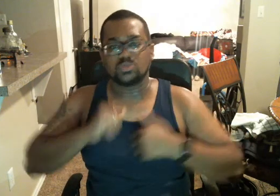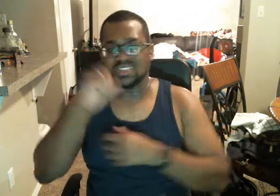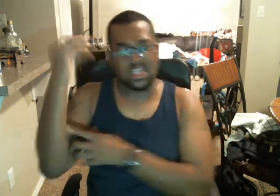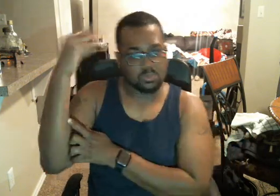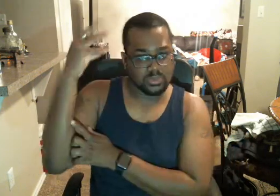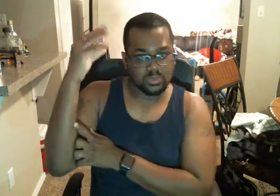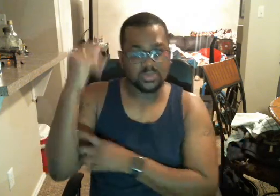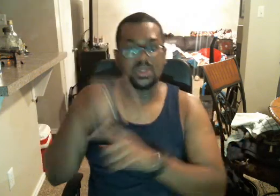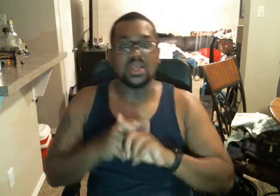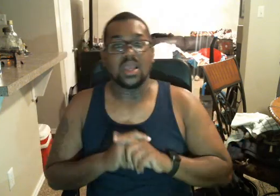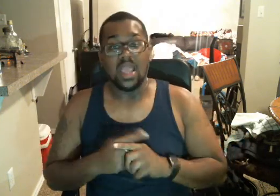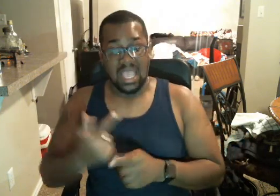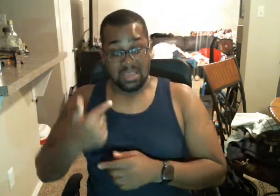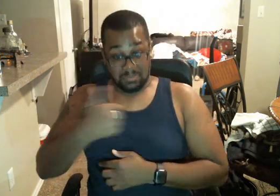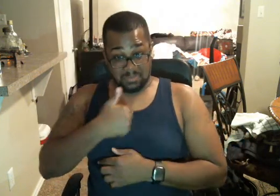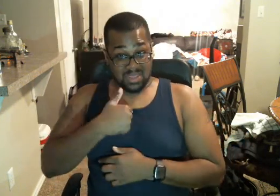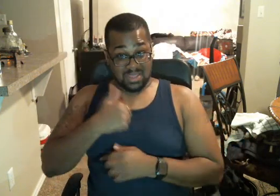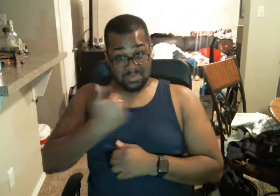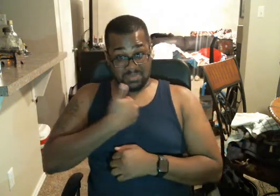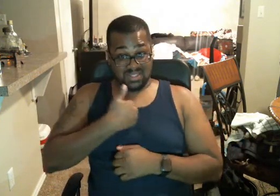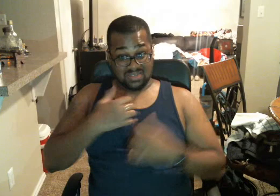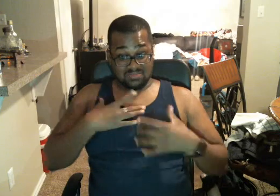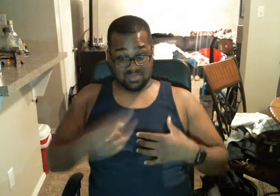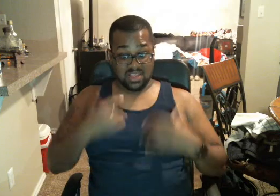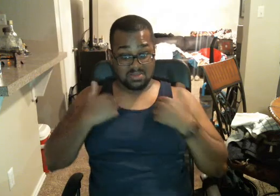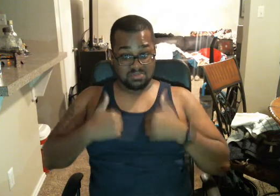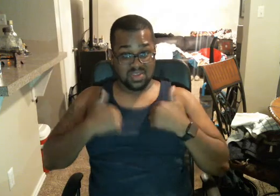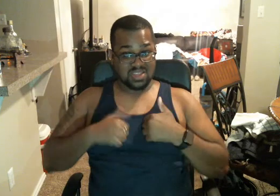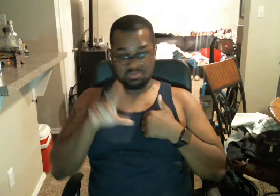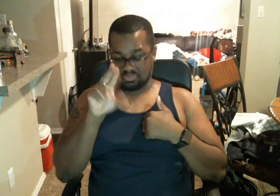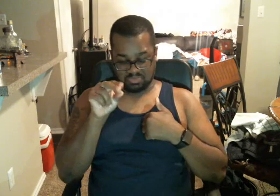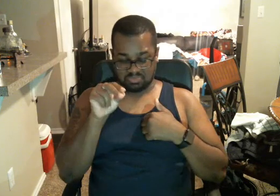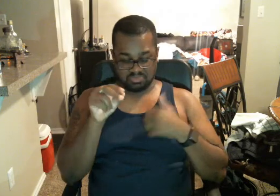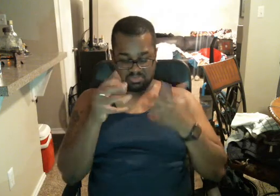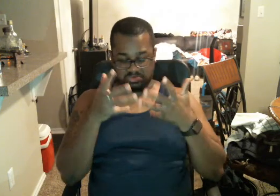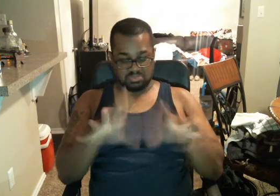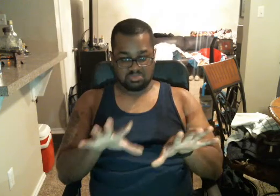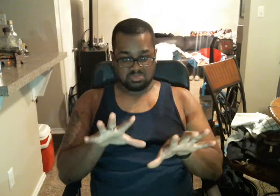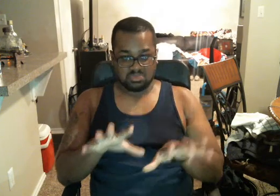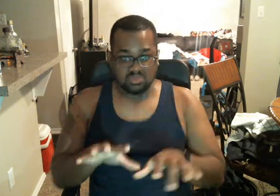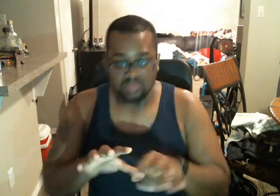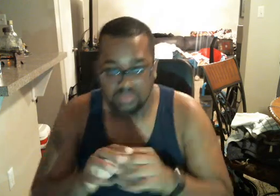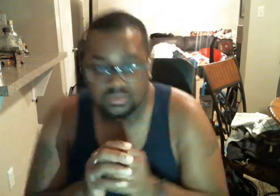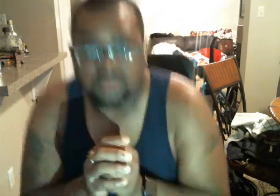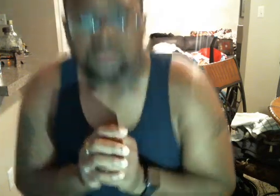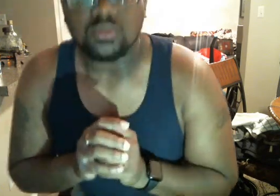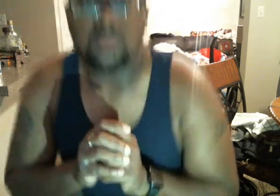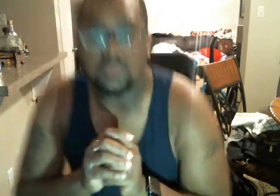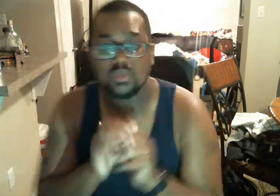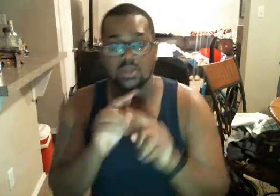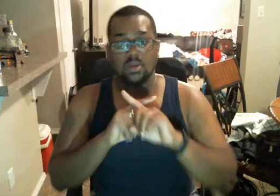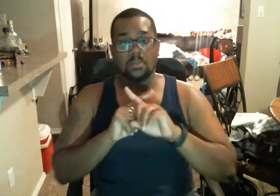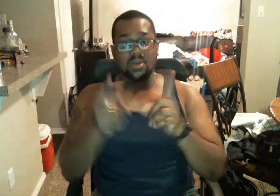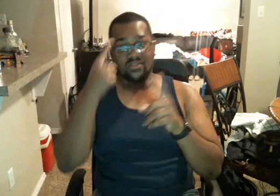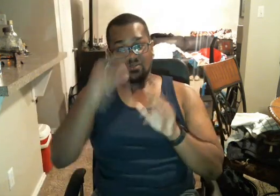as being a bath guy, but I have taken baths before. And the water, all of a sudden, you feel it and you